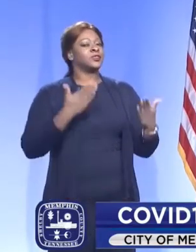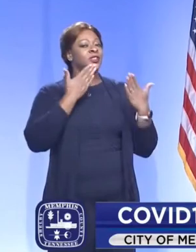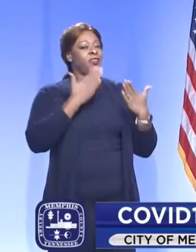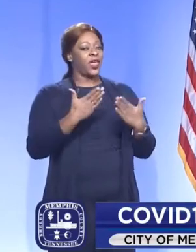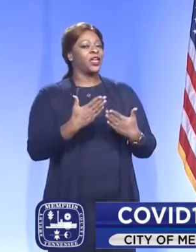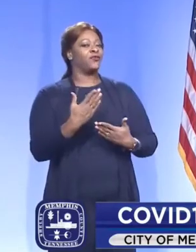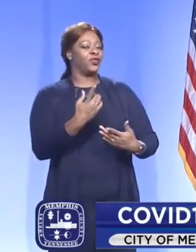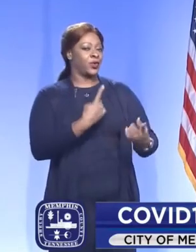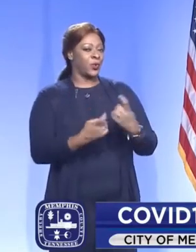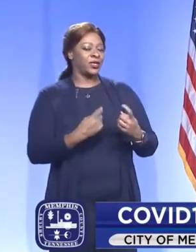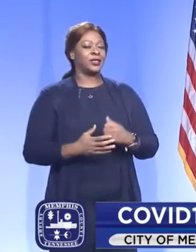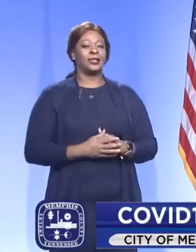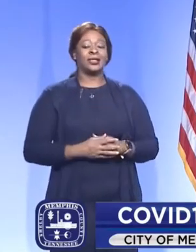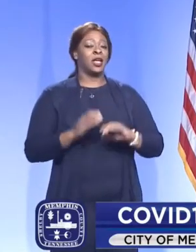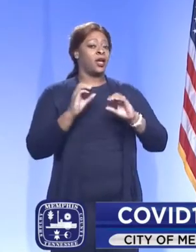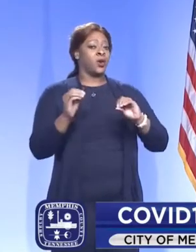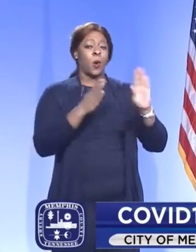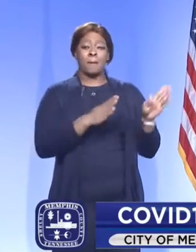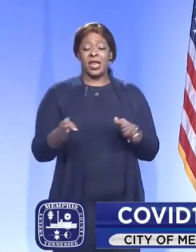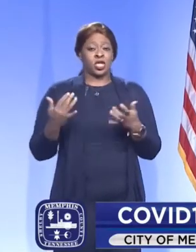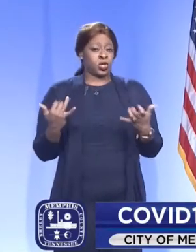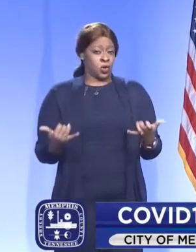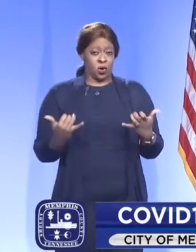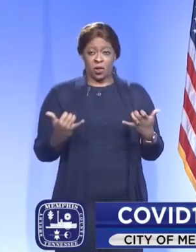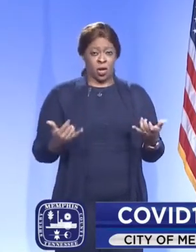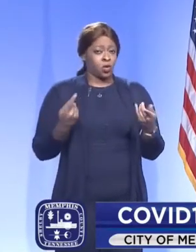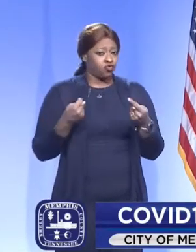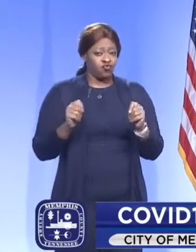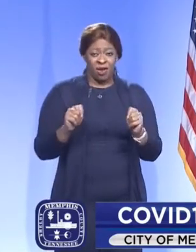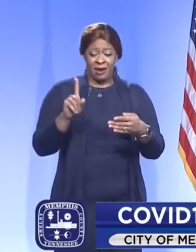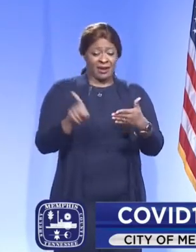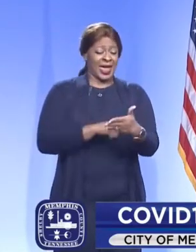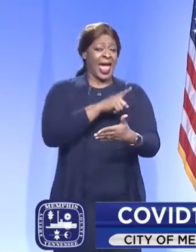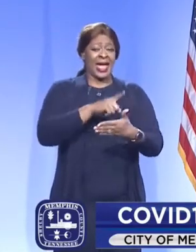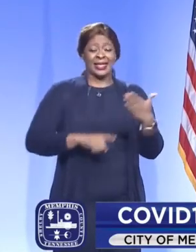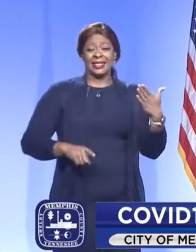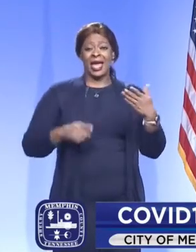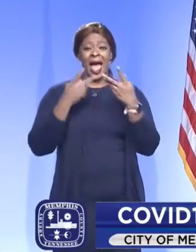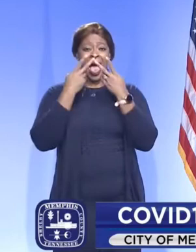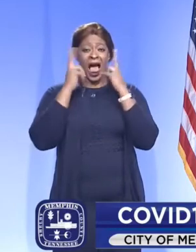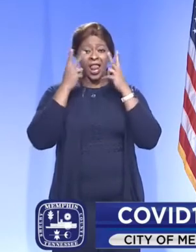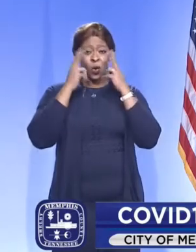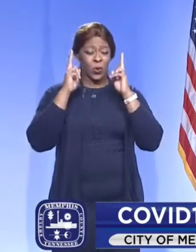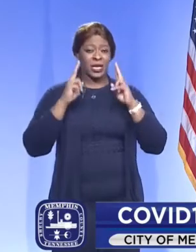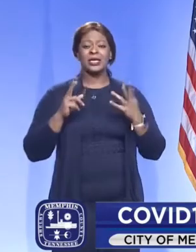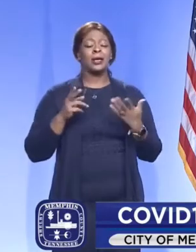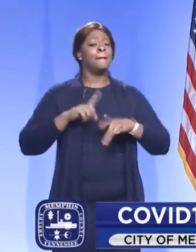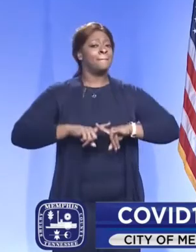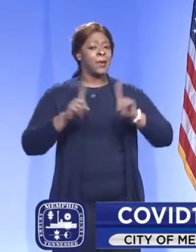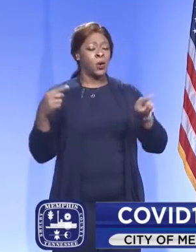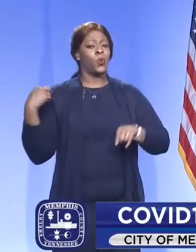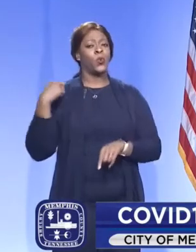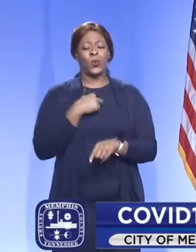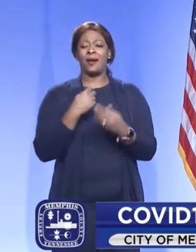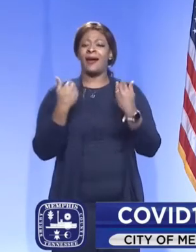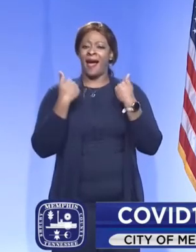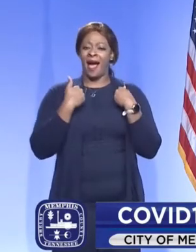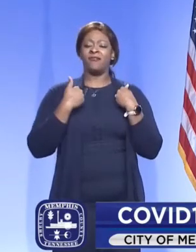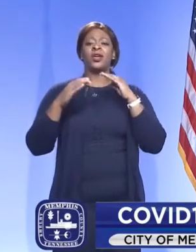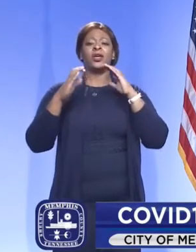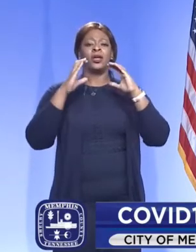Los Angeles, they canceled trick-or-treating. Do you believe that's something we could see here? And what advice would you have for